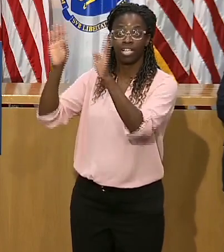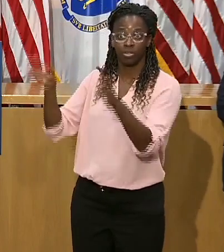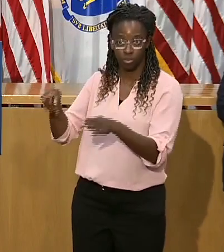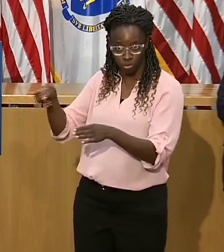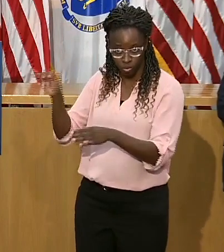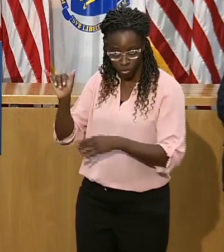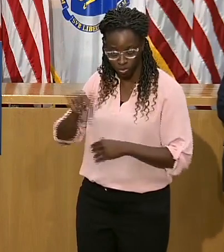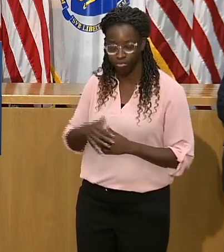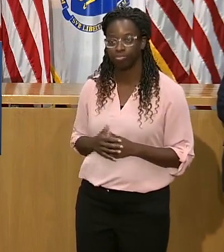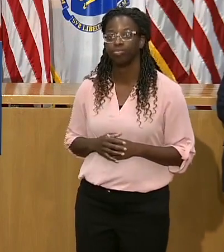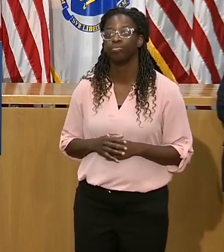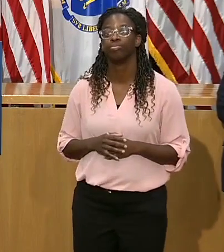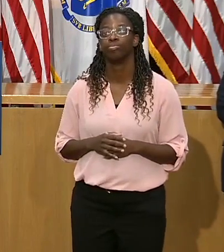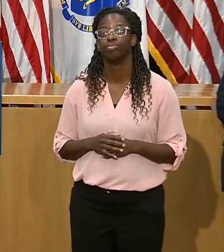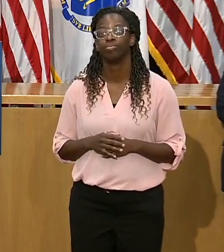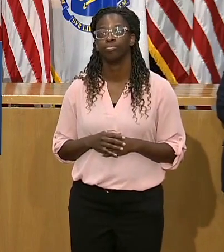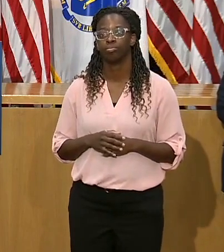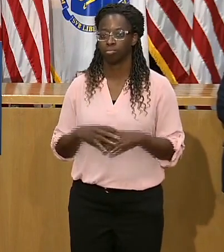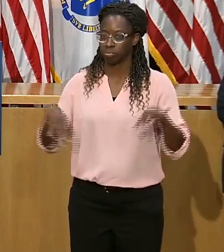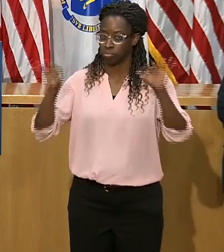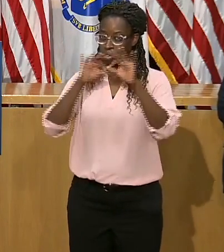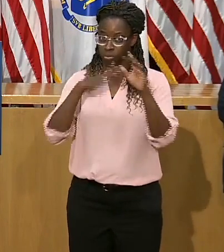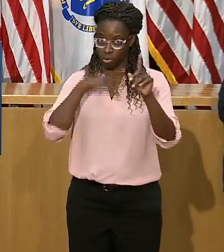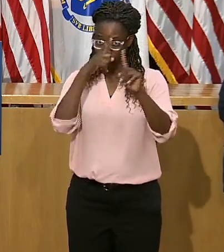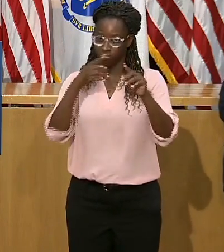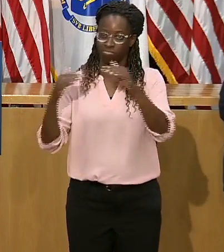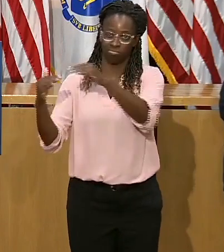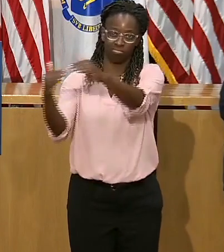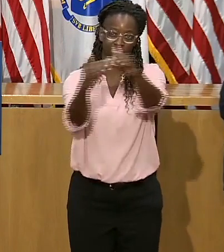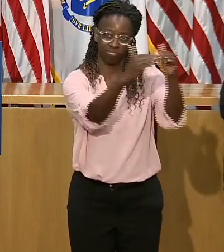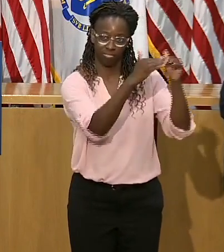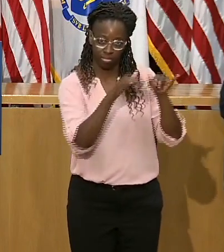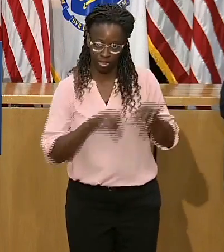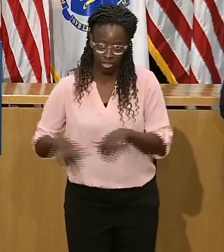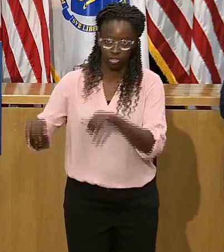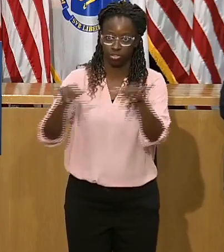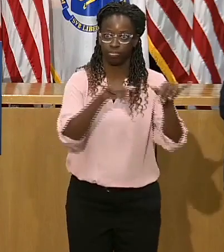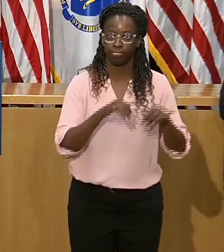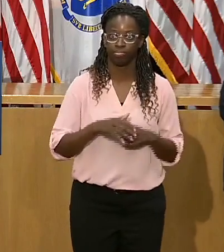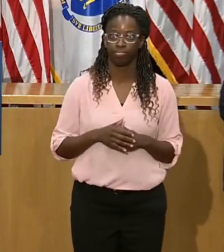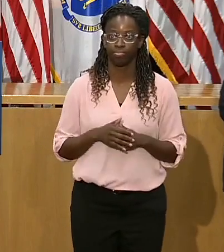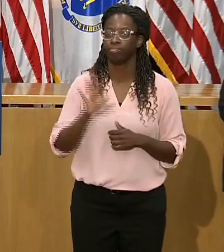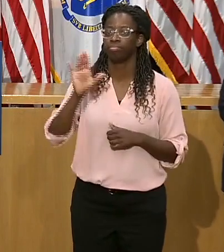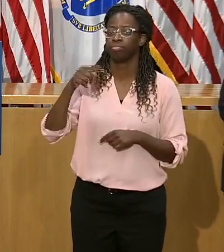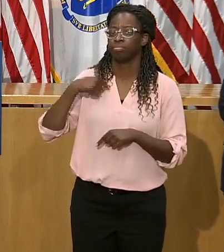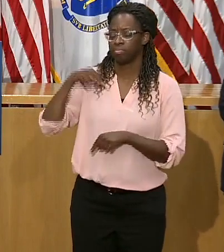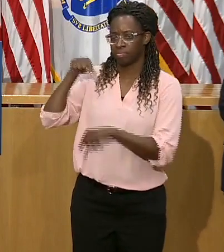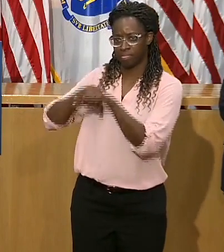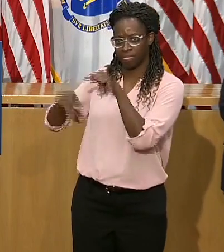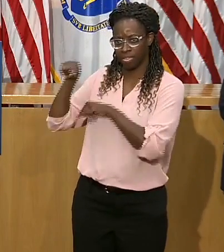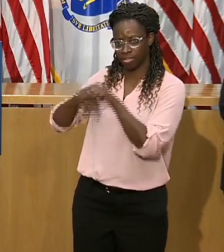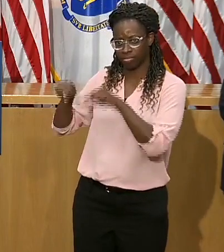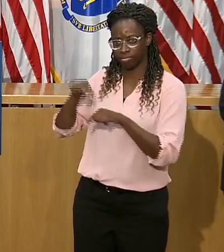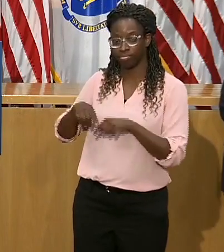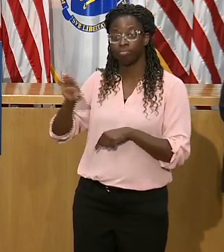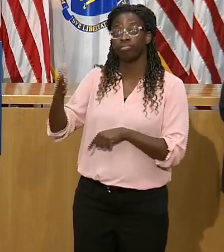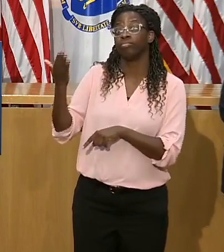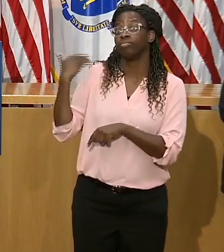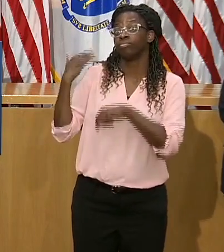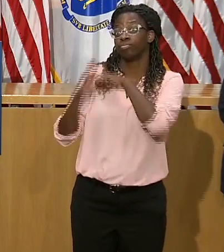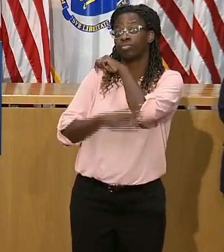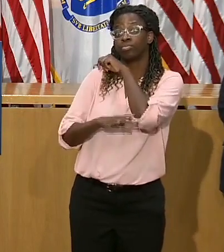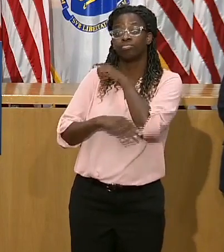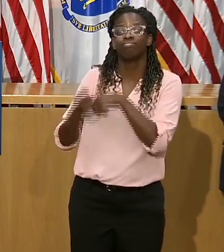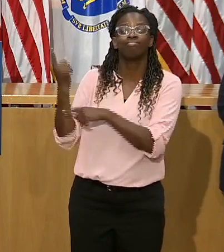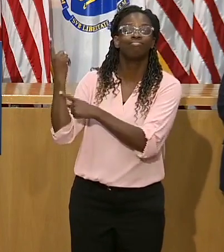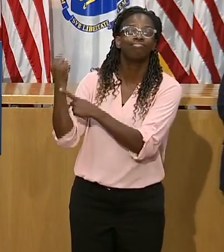Now, prior to this current downturn, the Massachusetts economy was quite strong. Though even then, there were people and communities that we knew